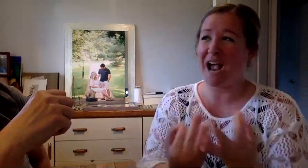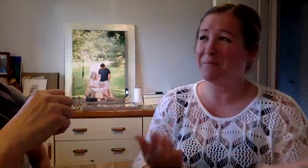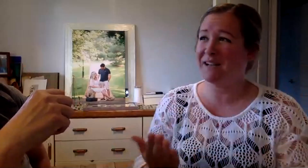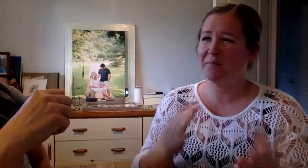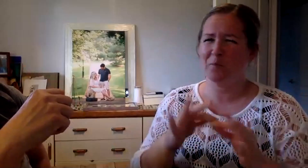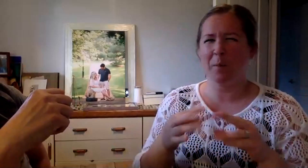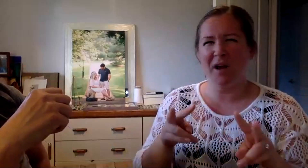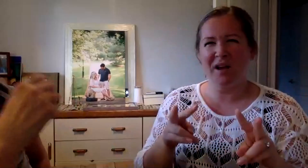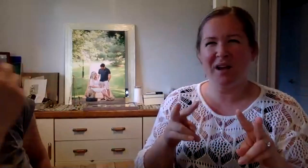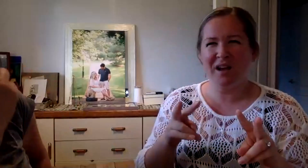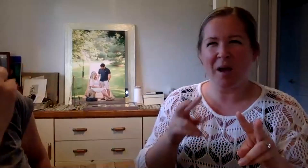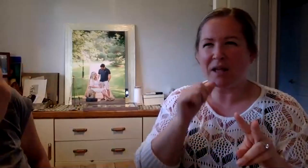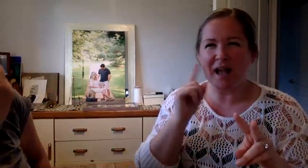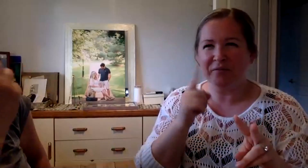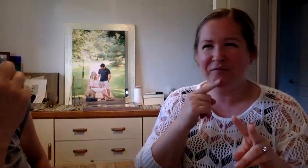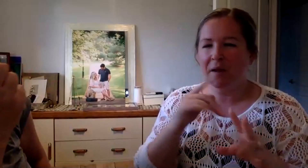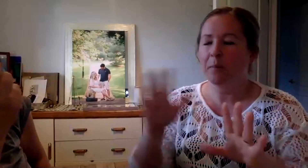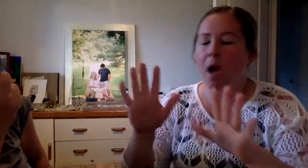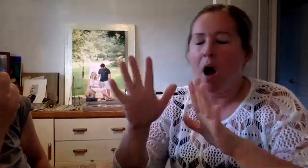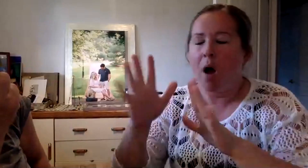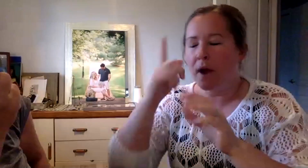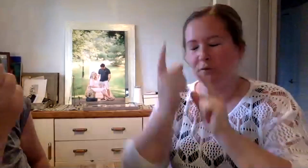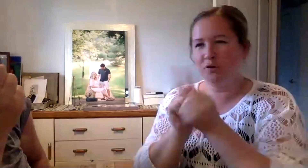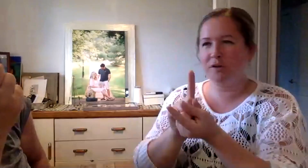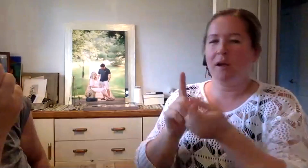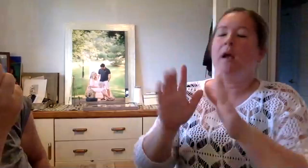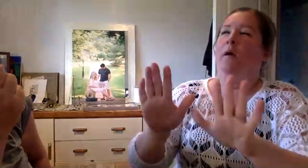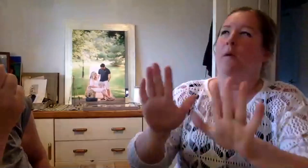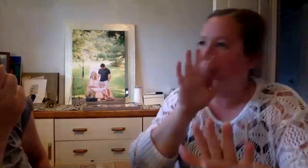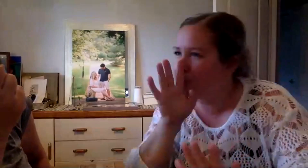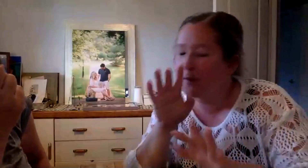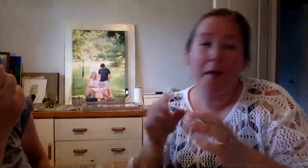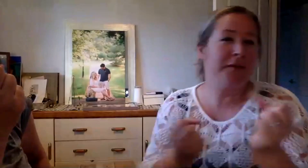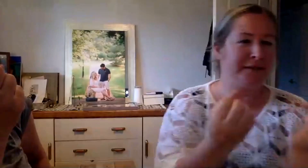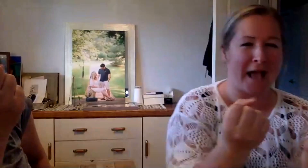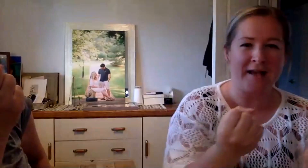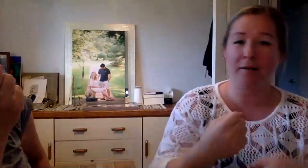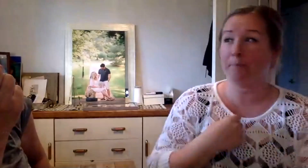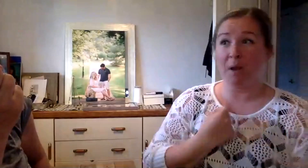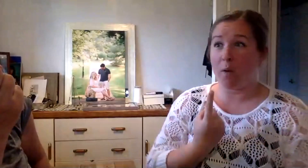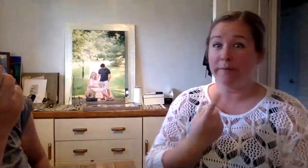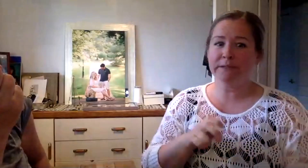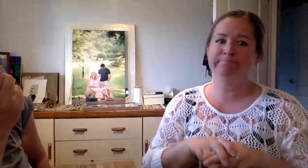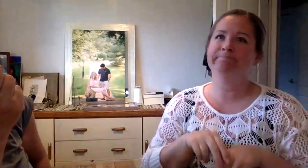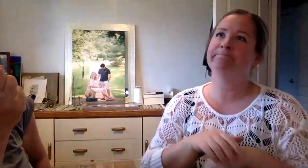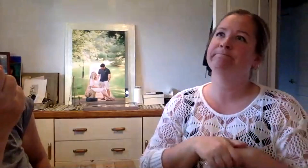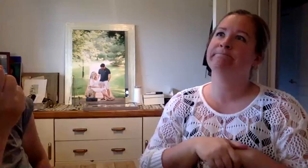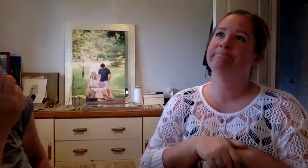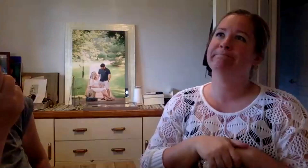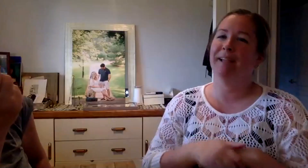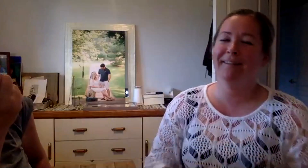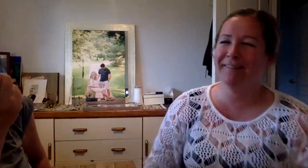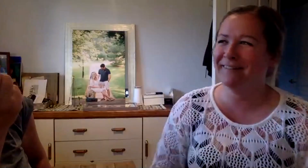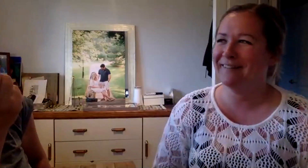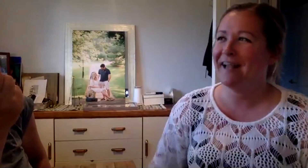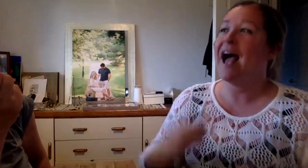sometimes she has to sign in for the family because not everyone understands it. So she has to switch back and forth. So she's speaking and I'm still